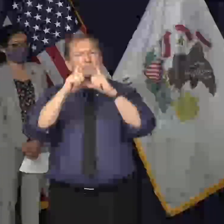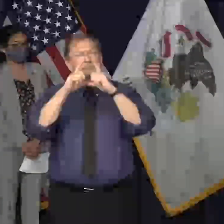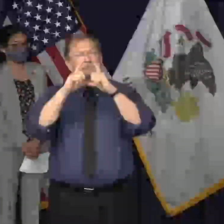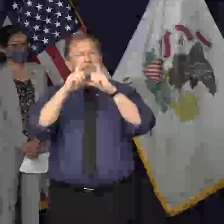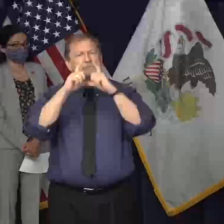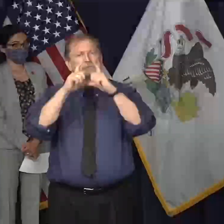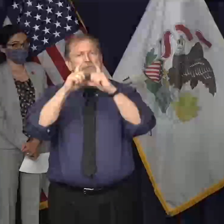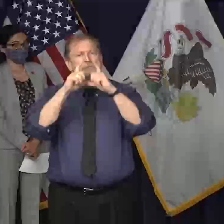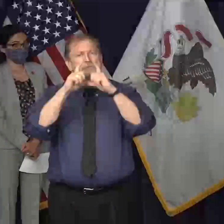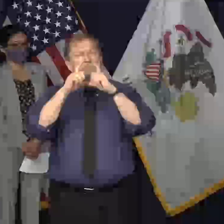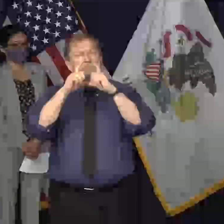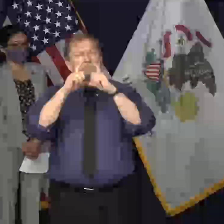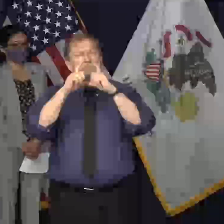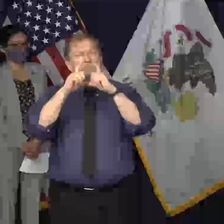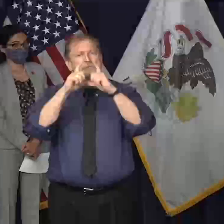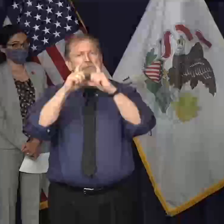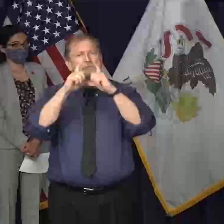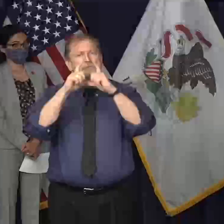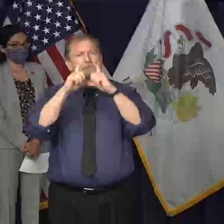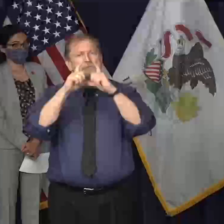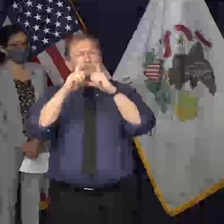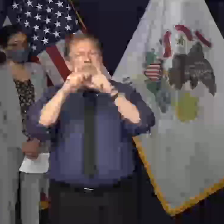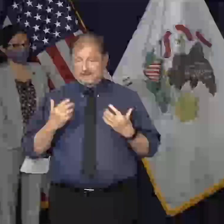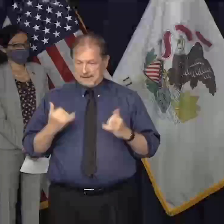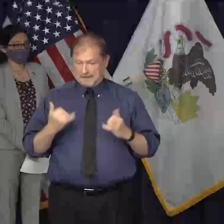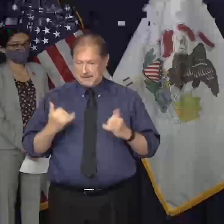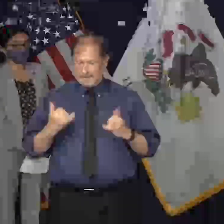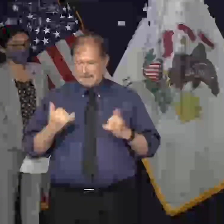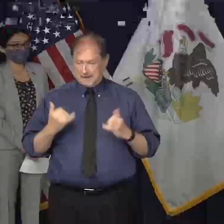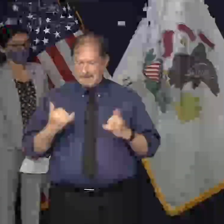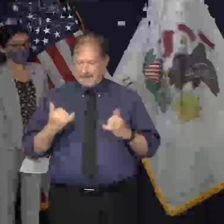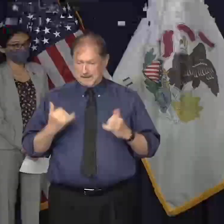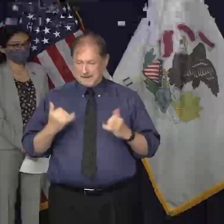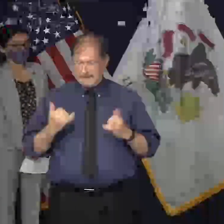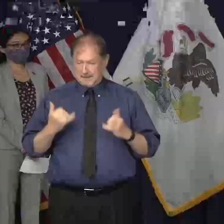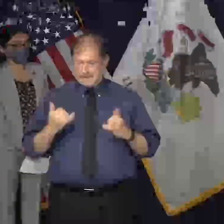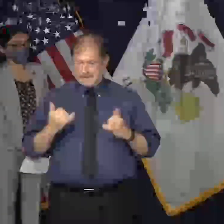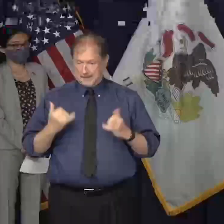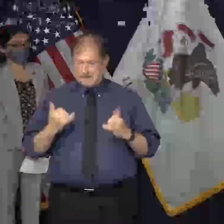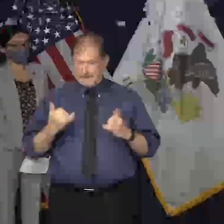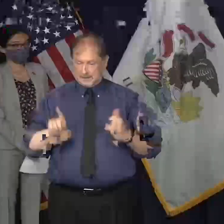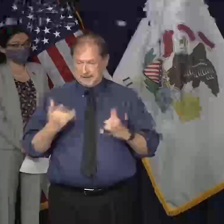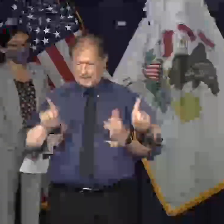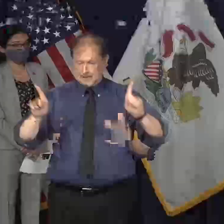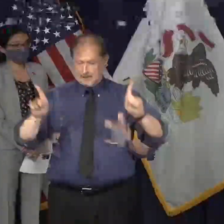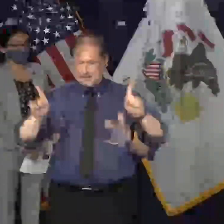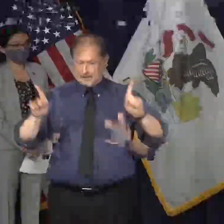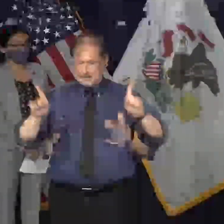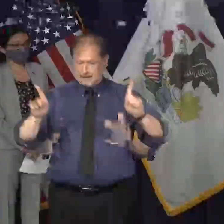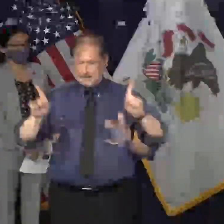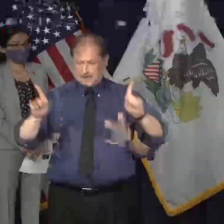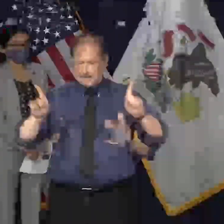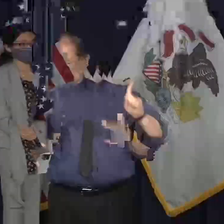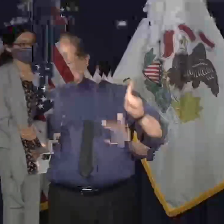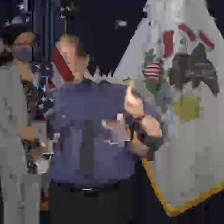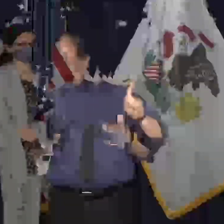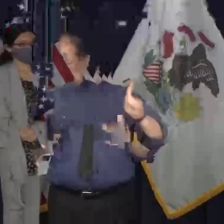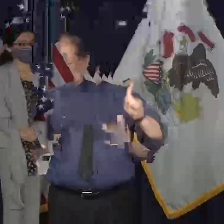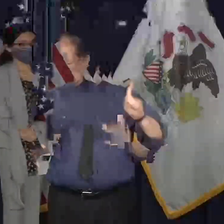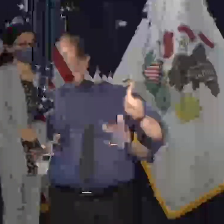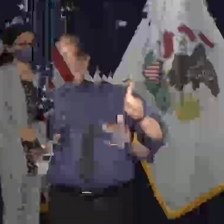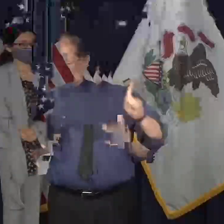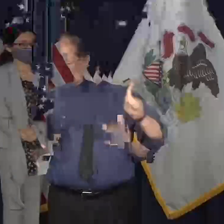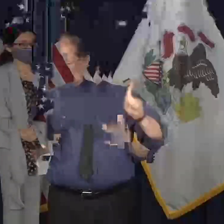are required in public situations where social distance cannot be maintained, and that applies only to those who are